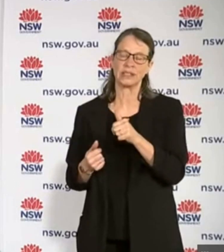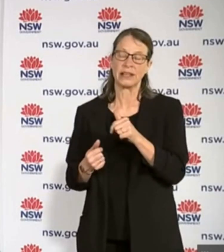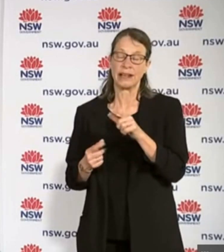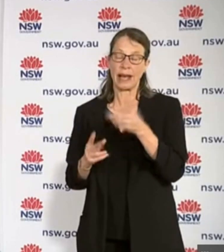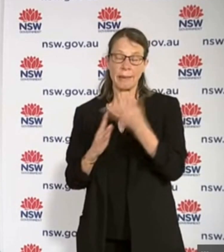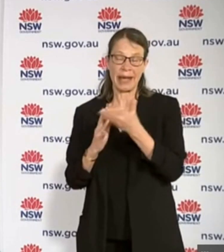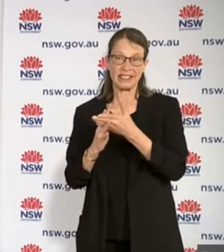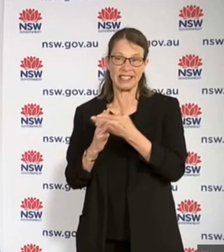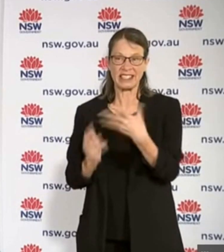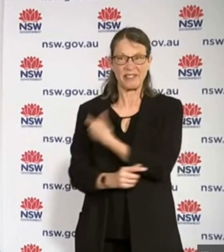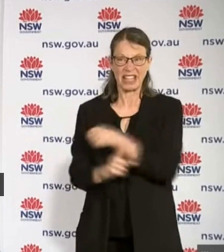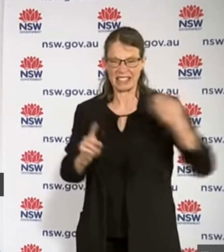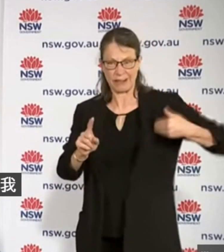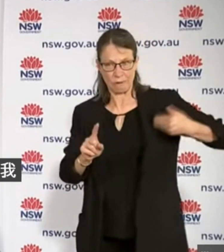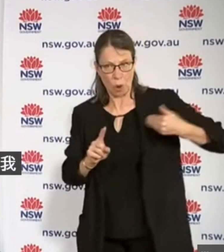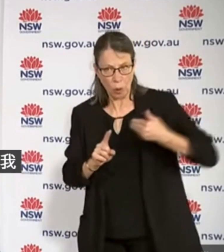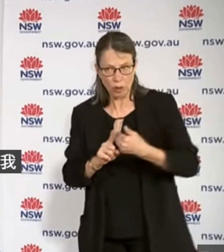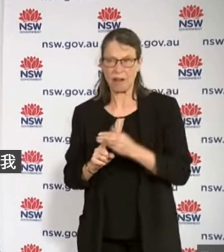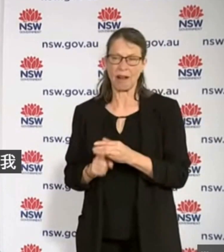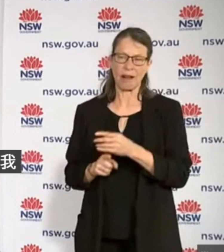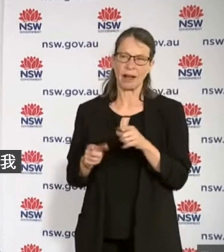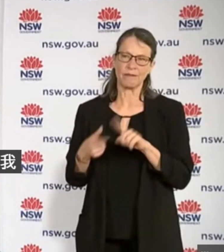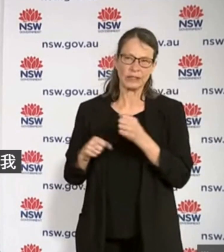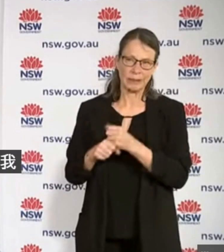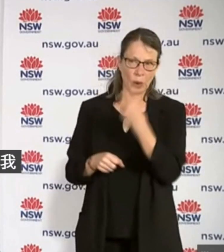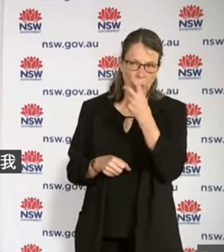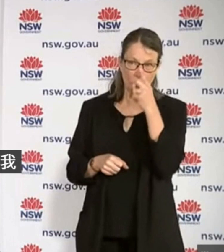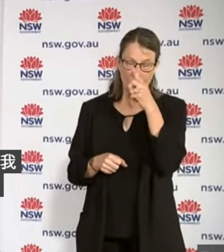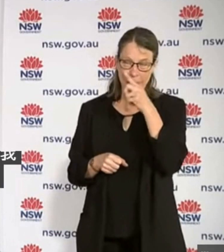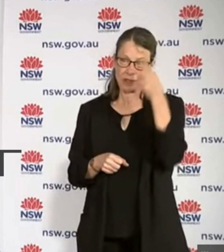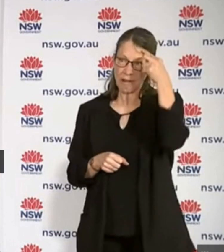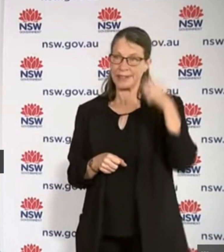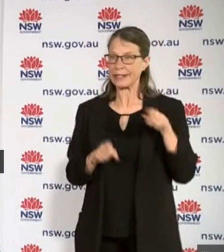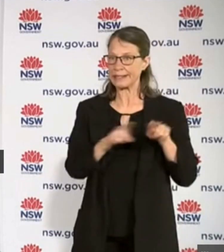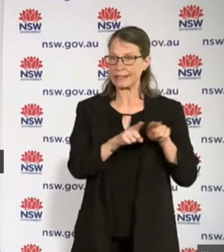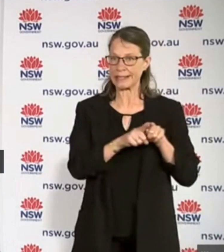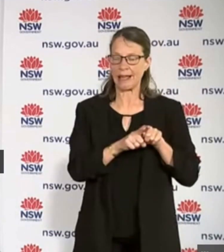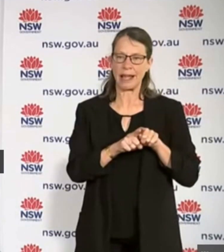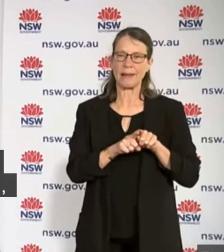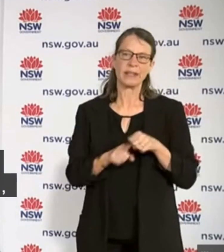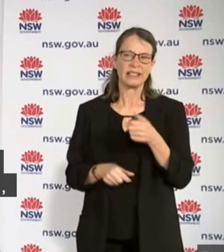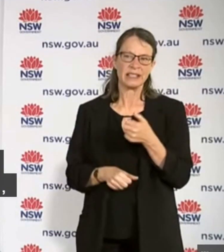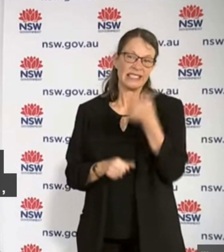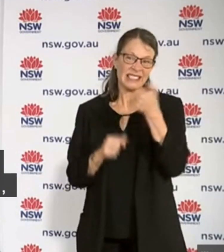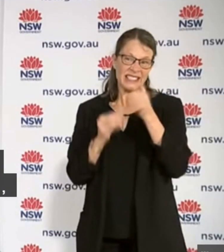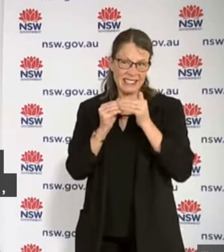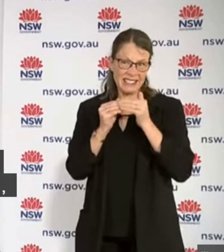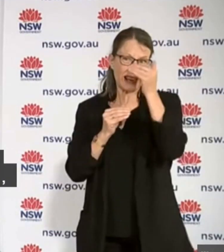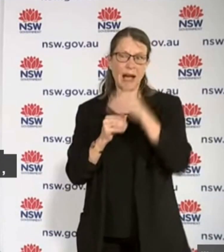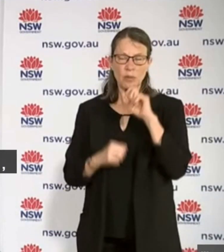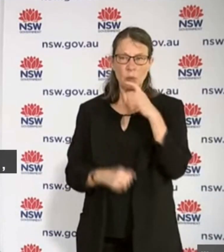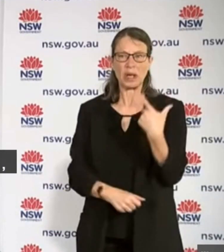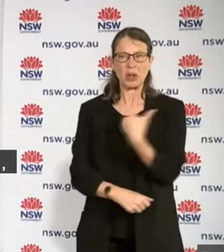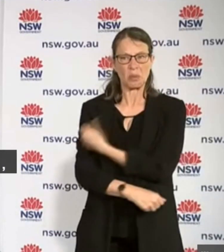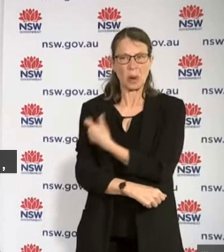vaccination of our 16-pluses, and as I said, I'm really keen that our 12 to 15-year-olds will get to a similar level. So